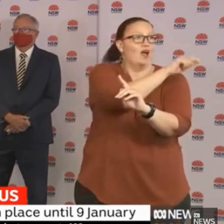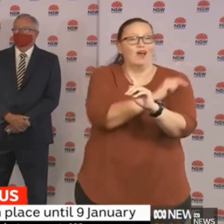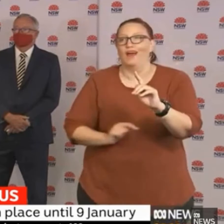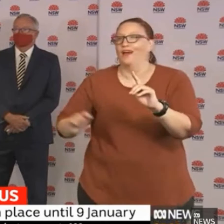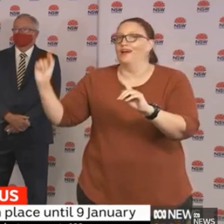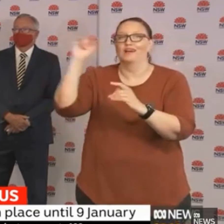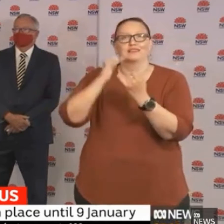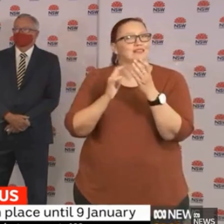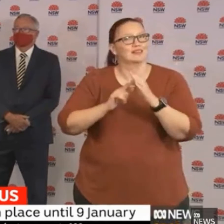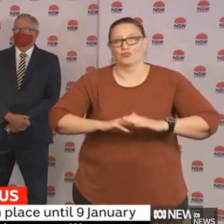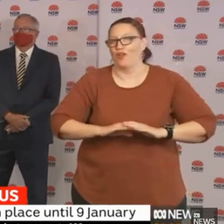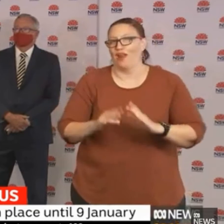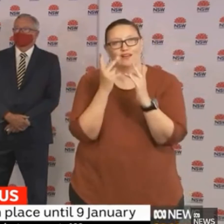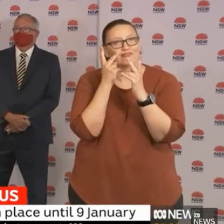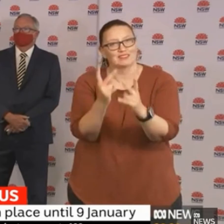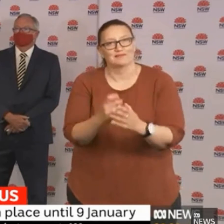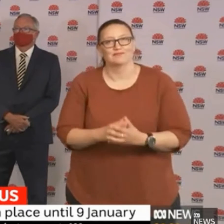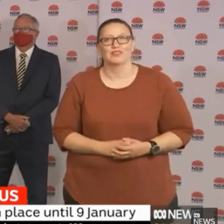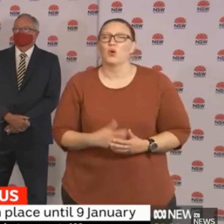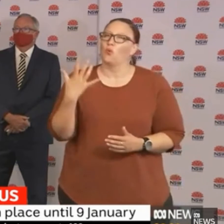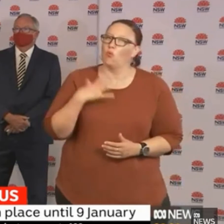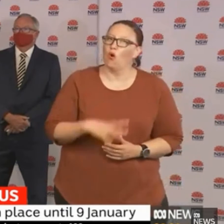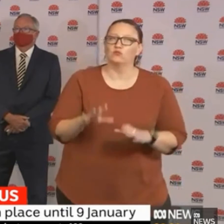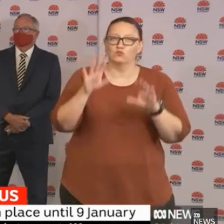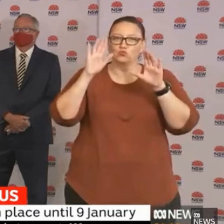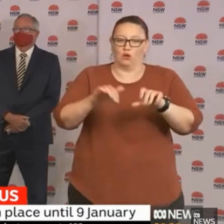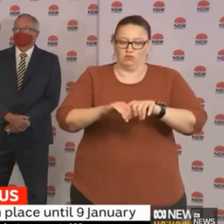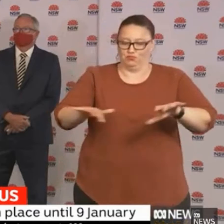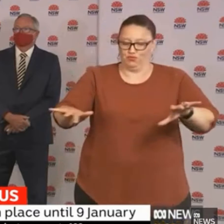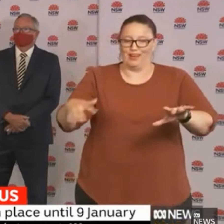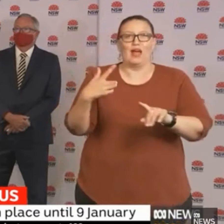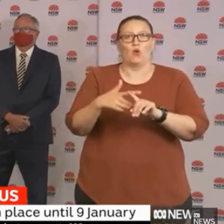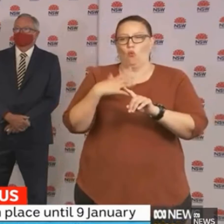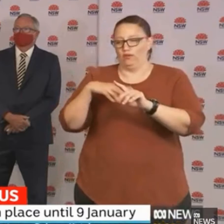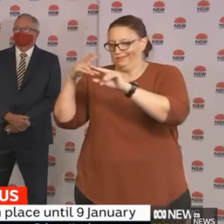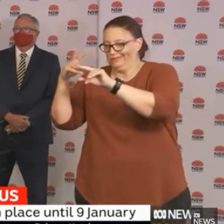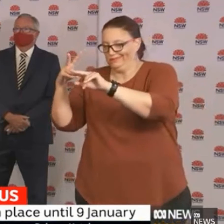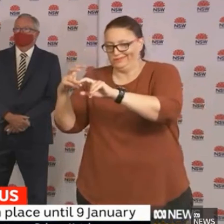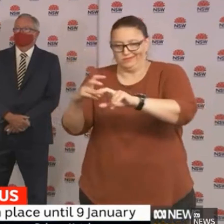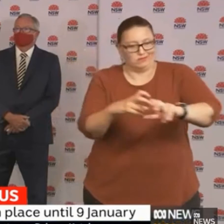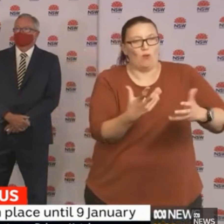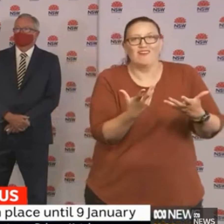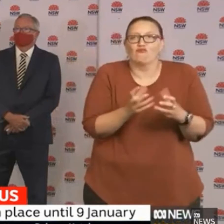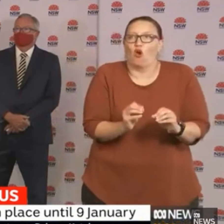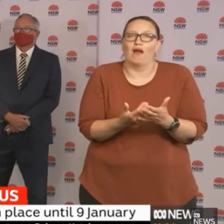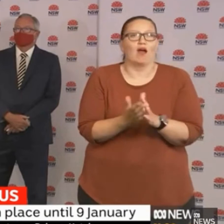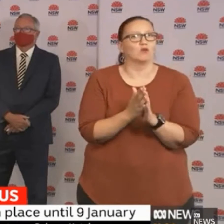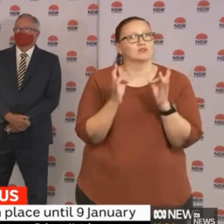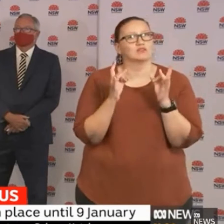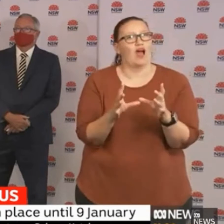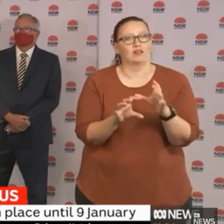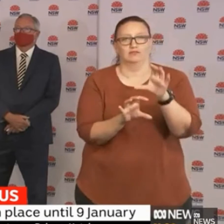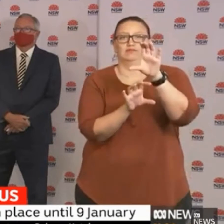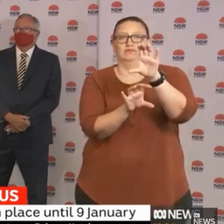unchained traces or unlinked cases can be identified and those links eventually found. So for the southern part or the southern zone of the